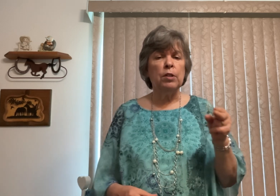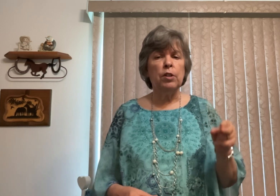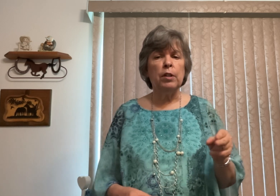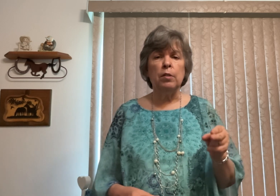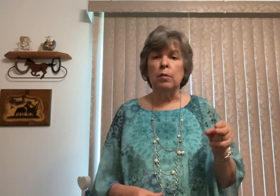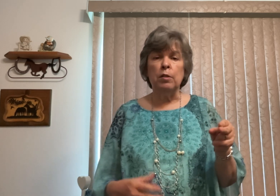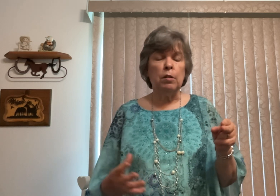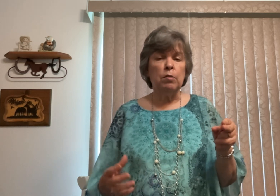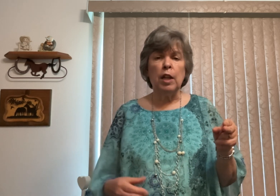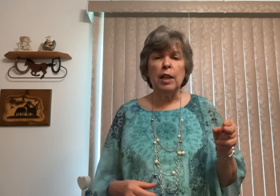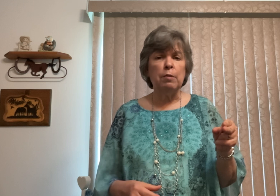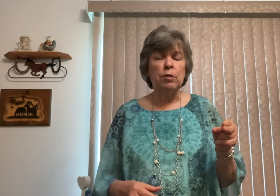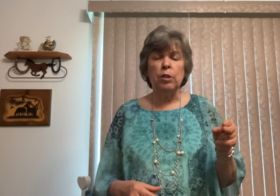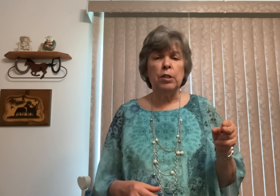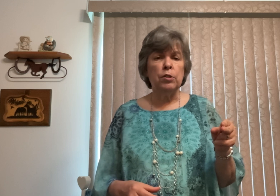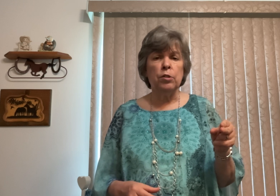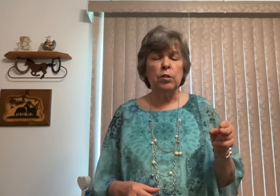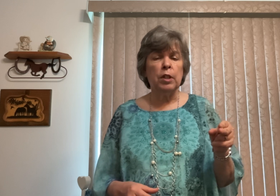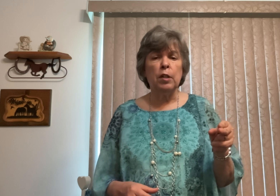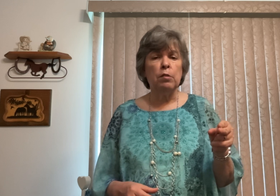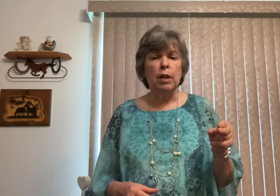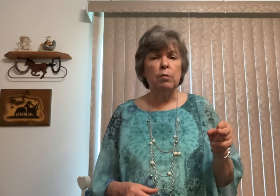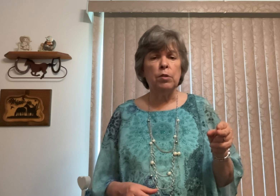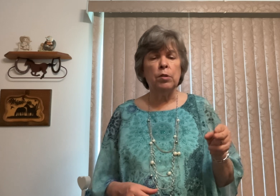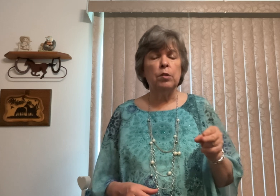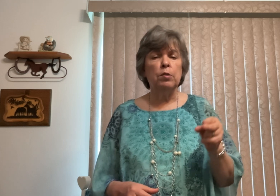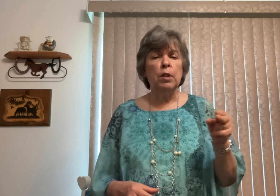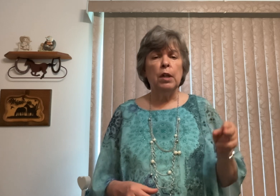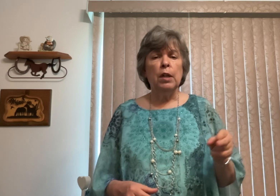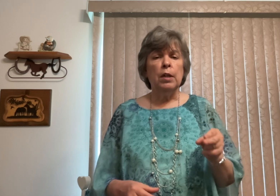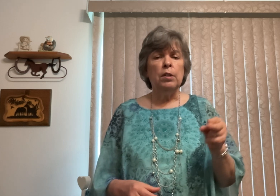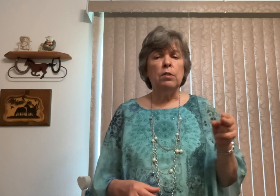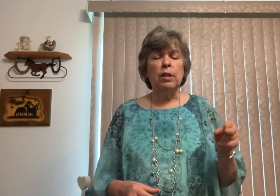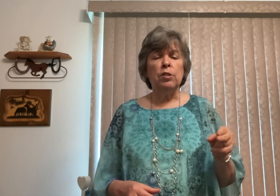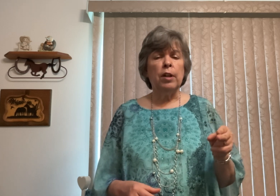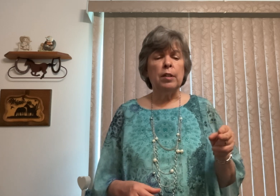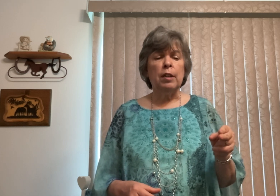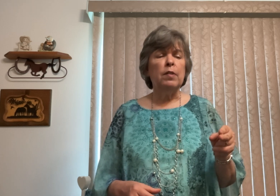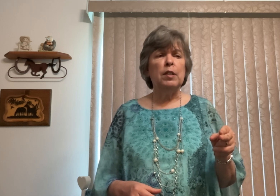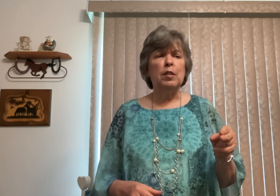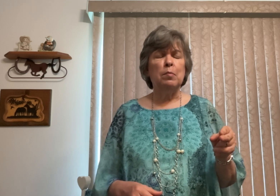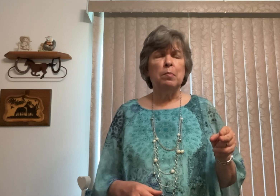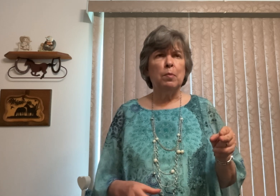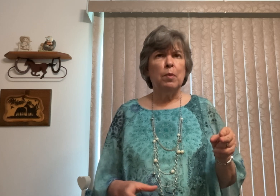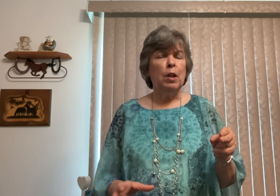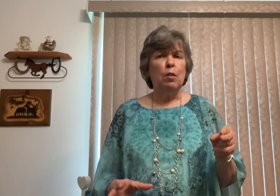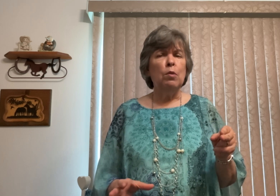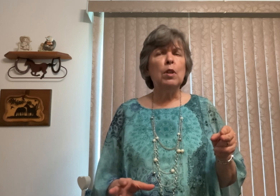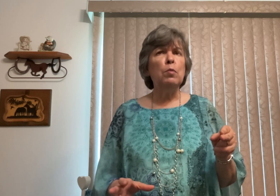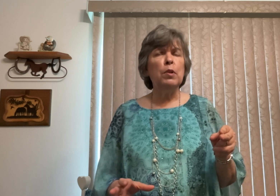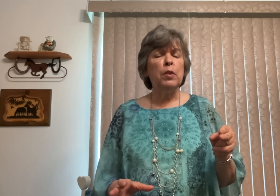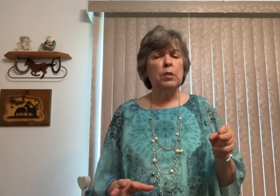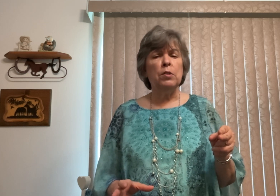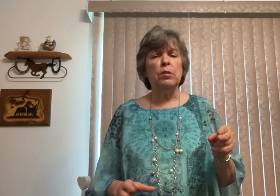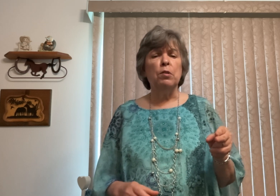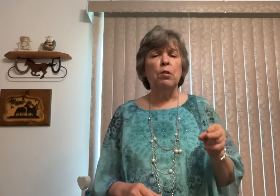checked, sign language changes just like other languages do. And so I checked and I found some really weird things to do